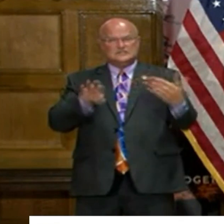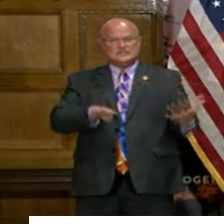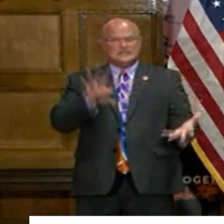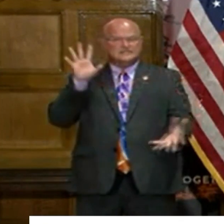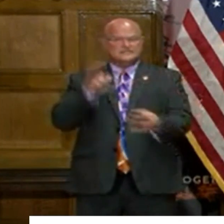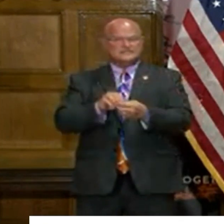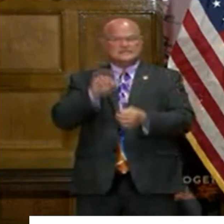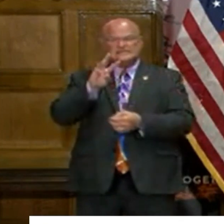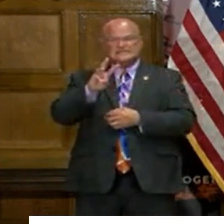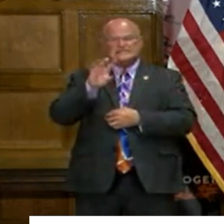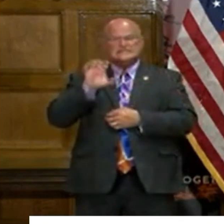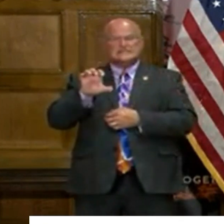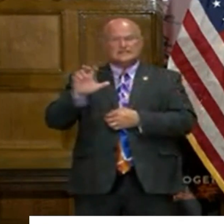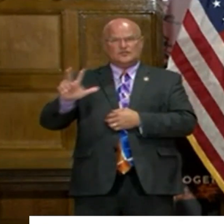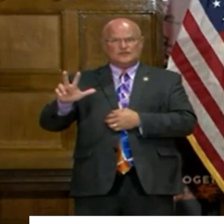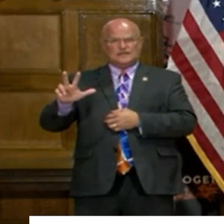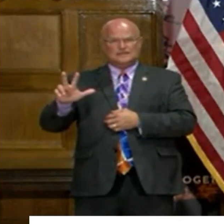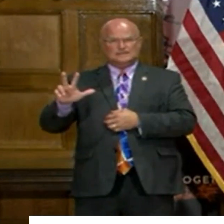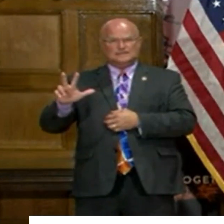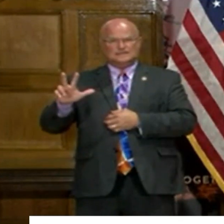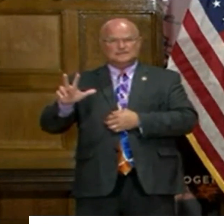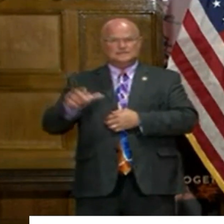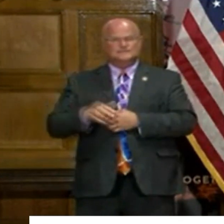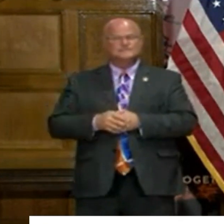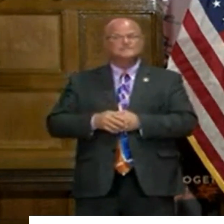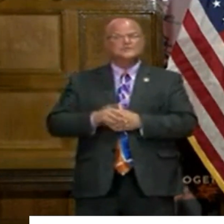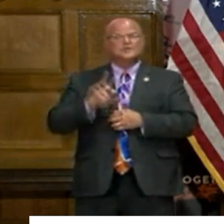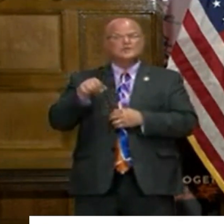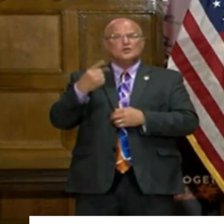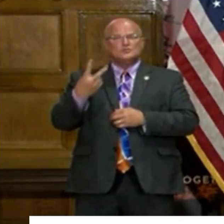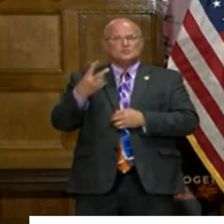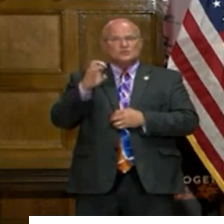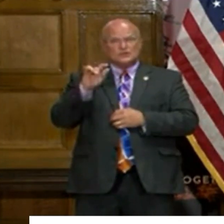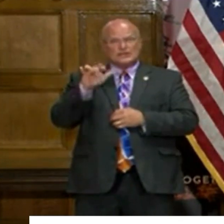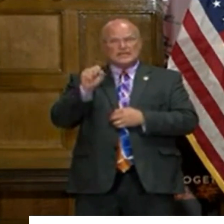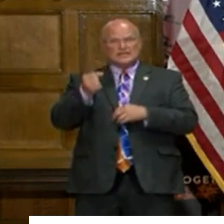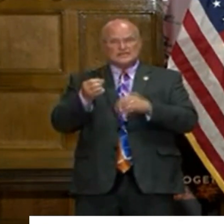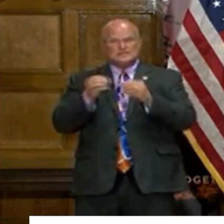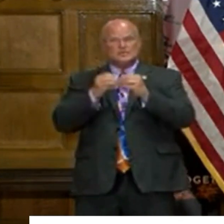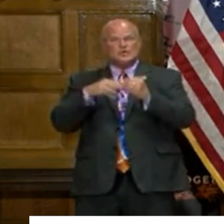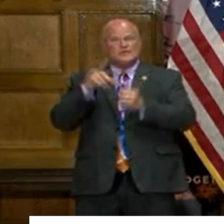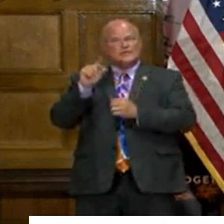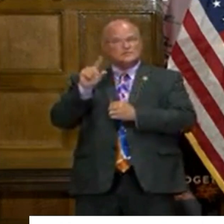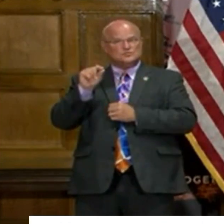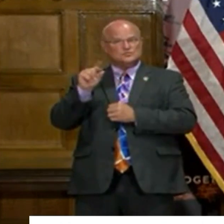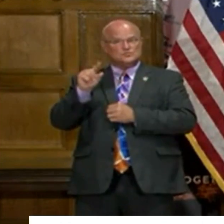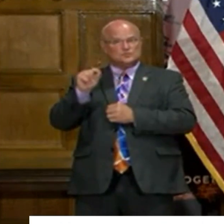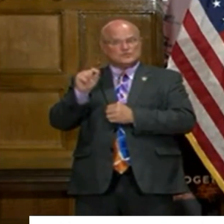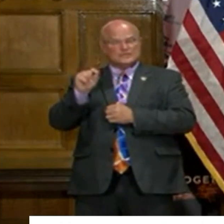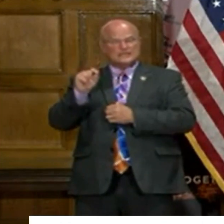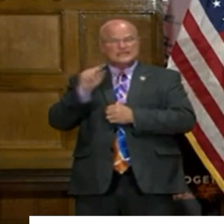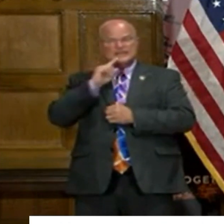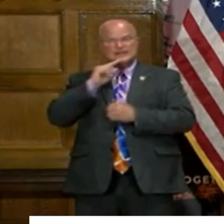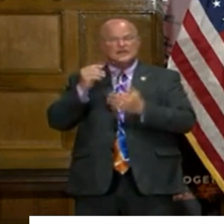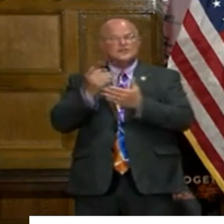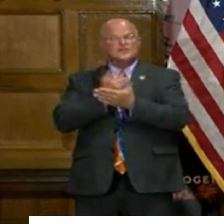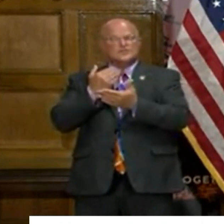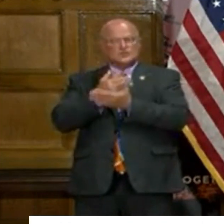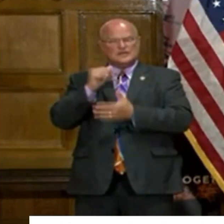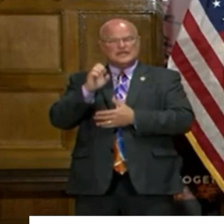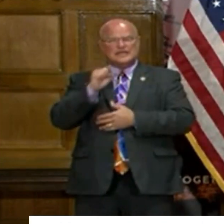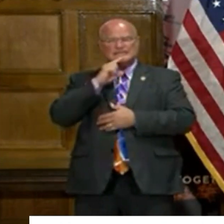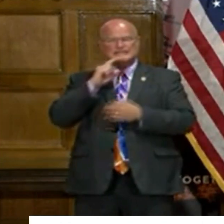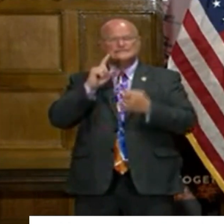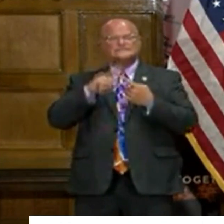us to 603. The only 2 counties that are above 20 in their caseload, or the new cases,